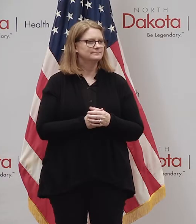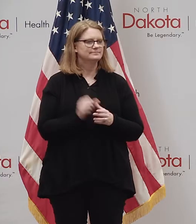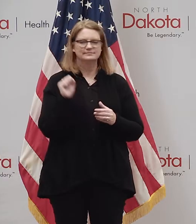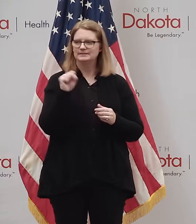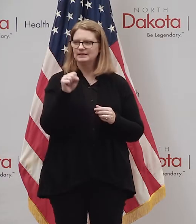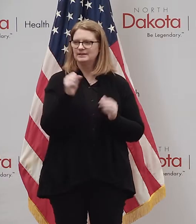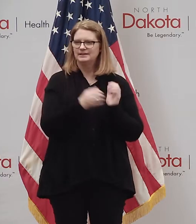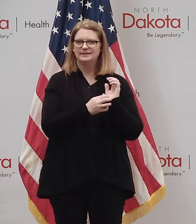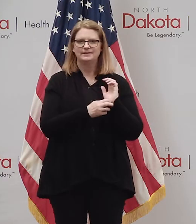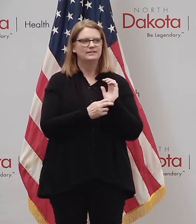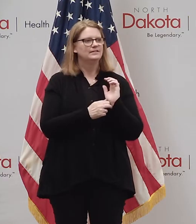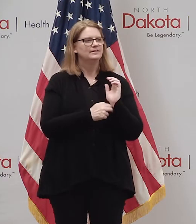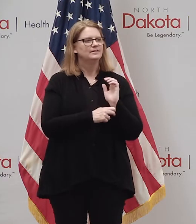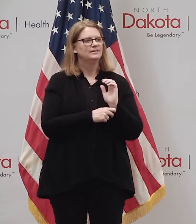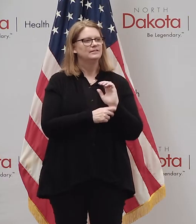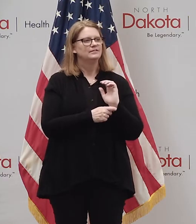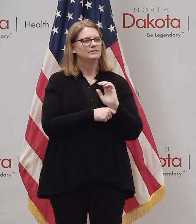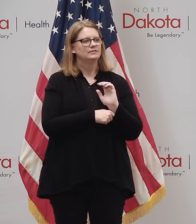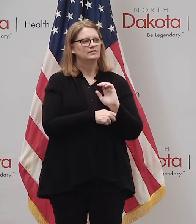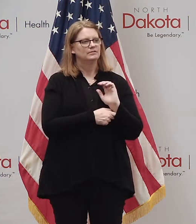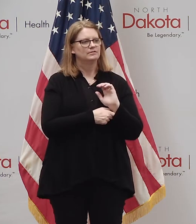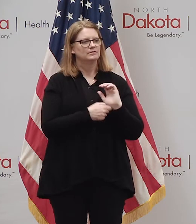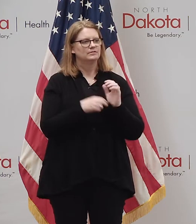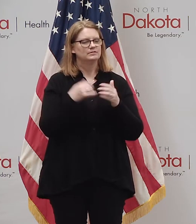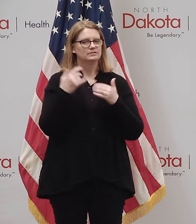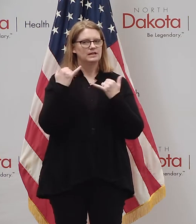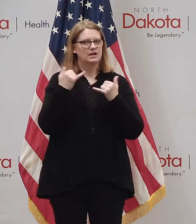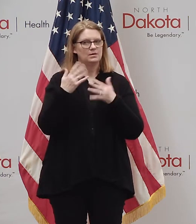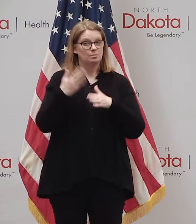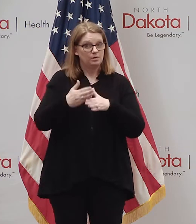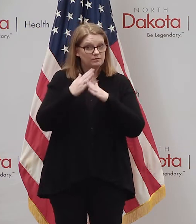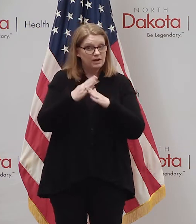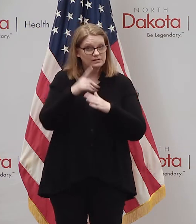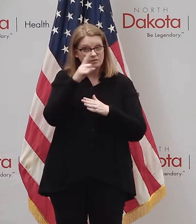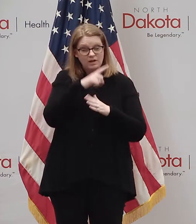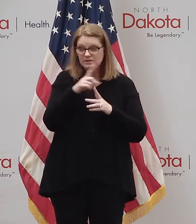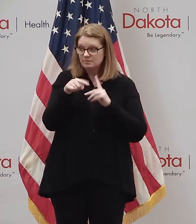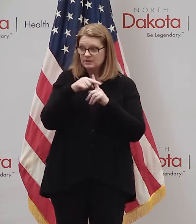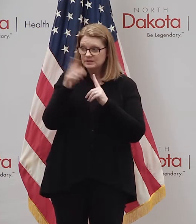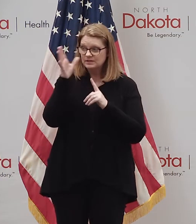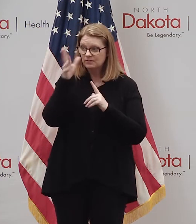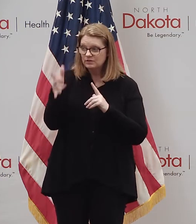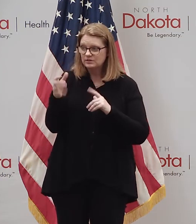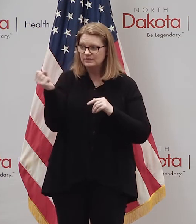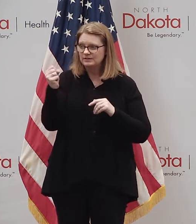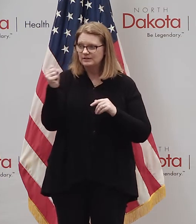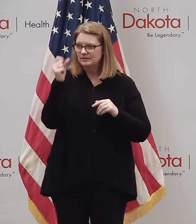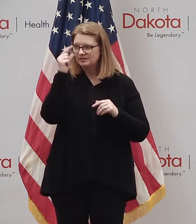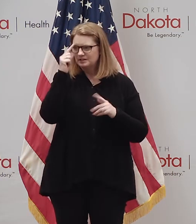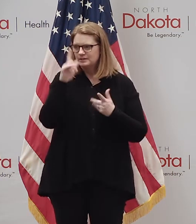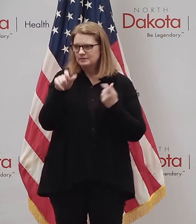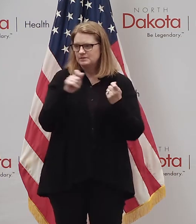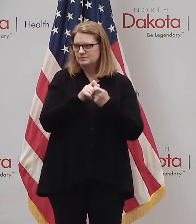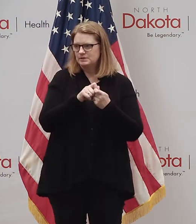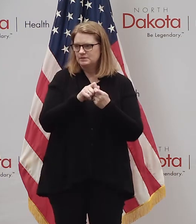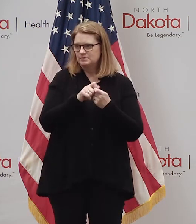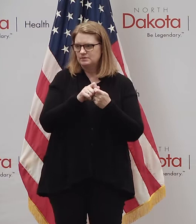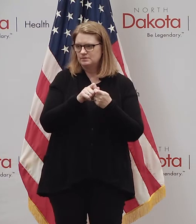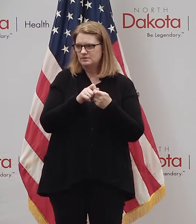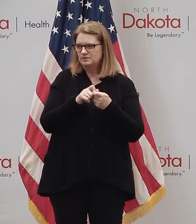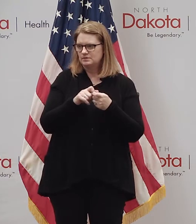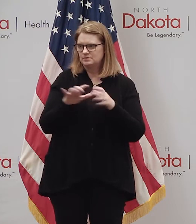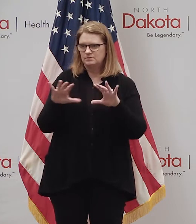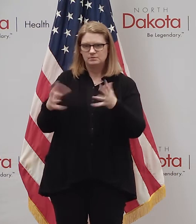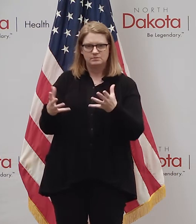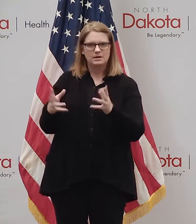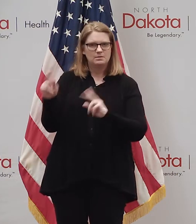Yes. I believe the question was about what we're doing to prevent false positives in the future. Yep, particularly for populations